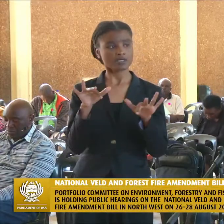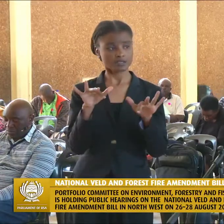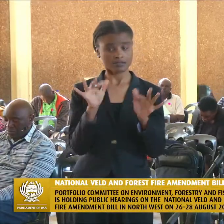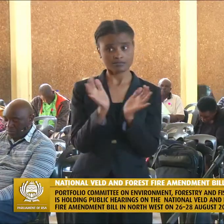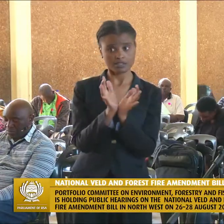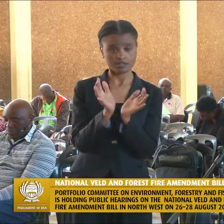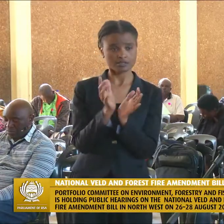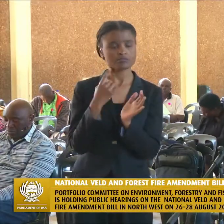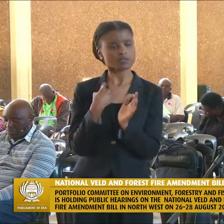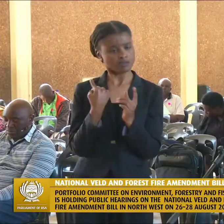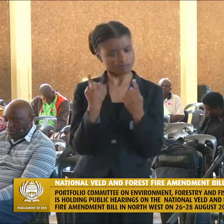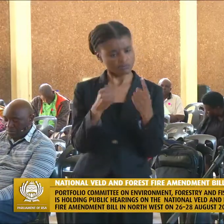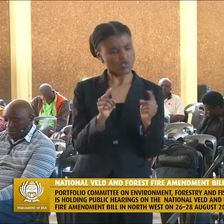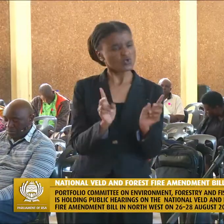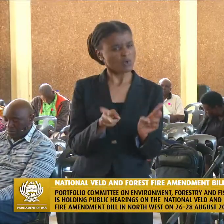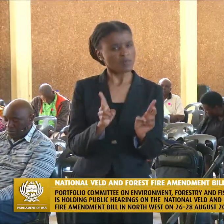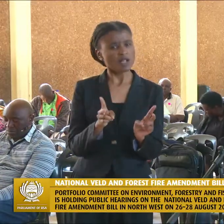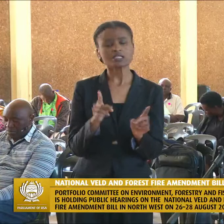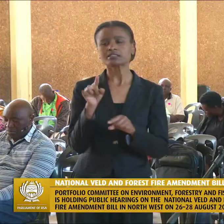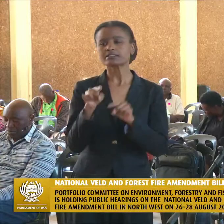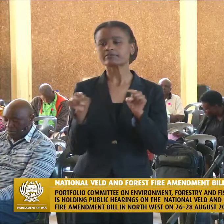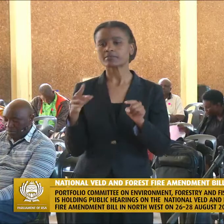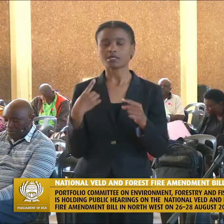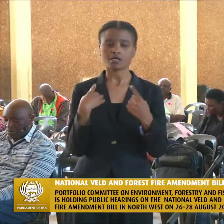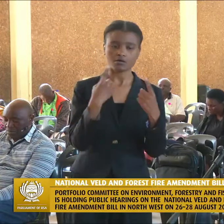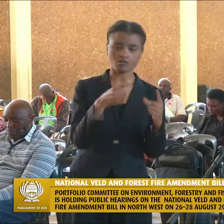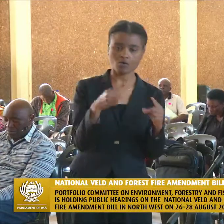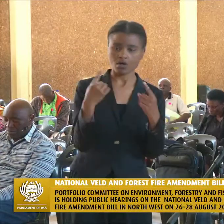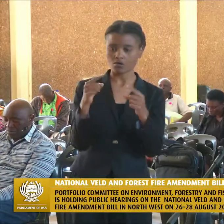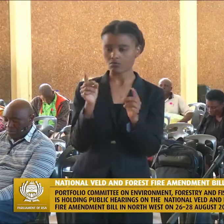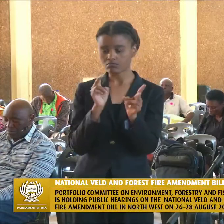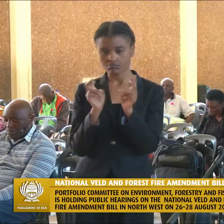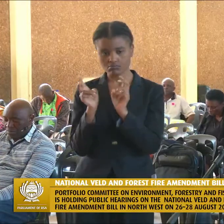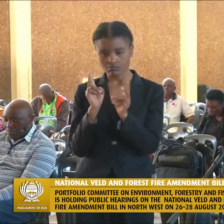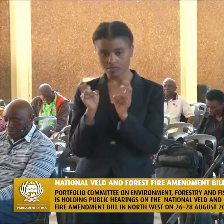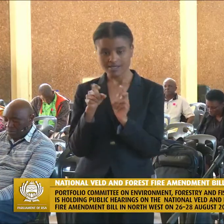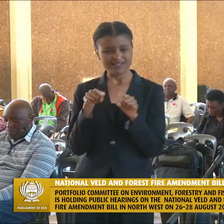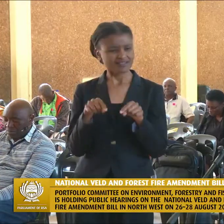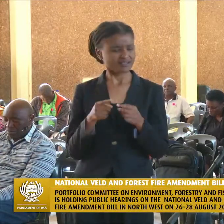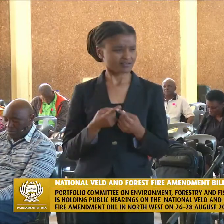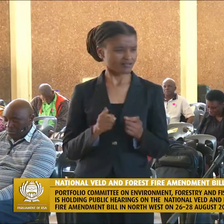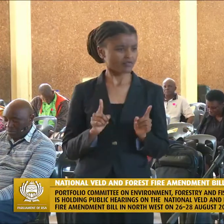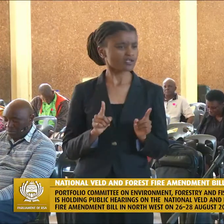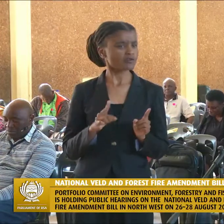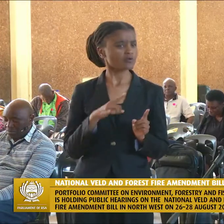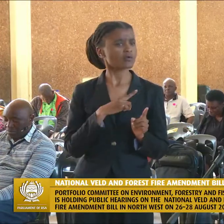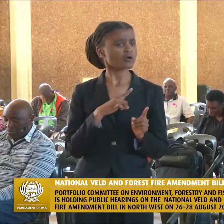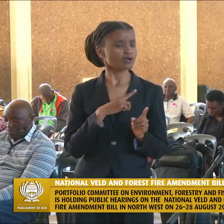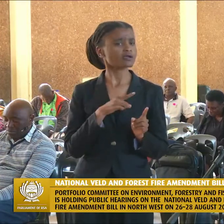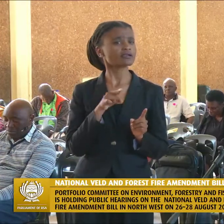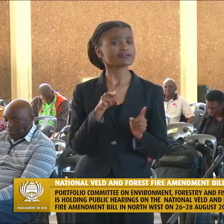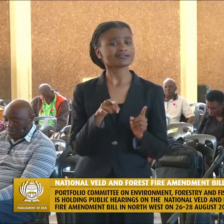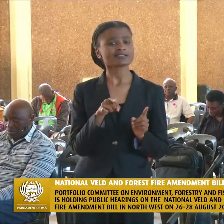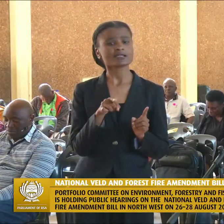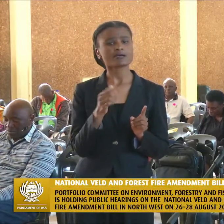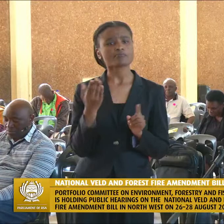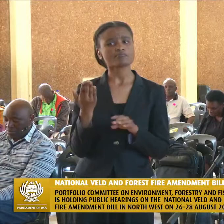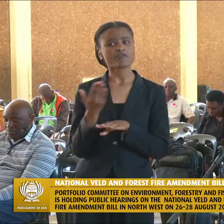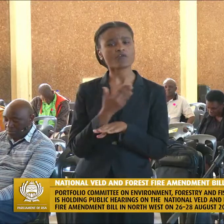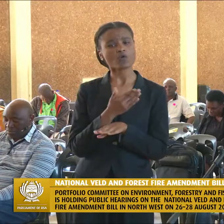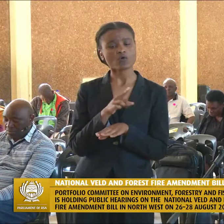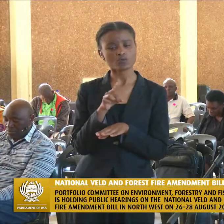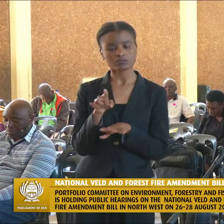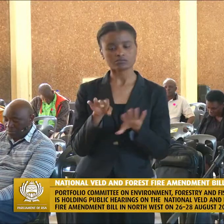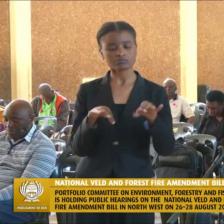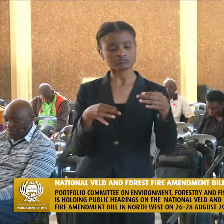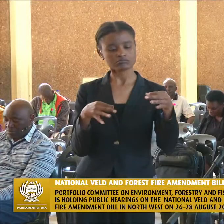and this one is little bit different from the others that i have already attended because at least you managed to